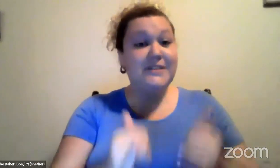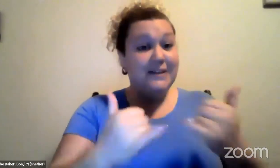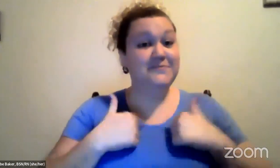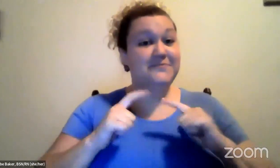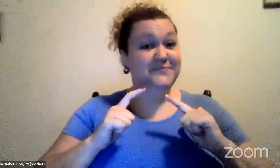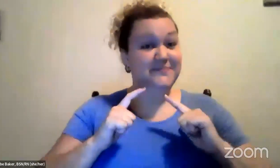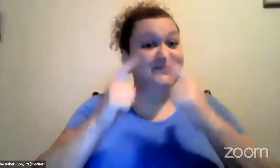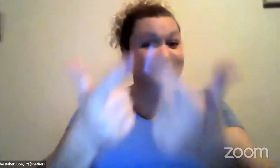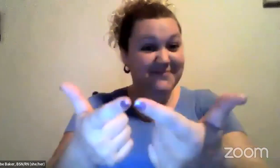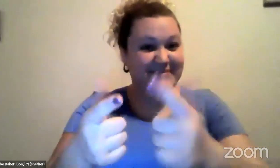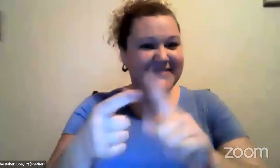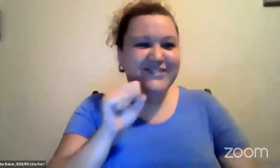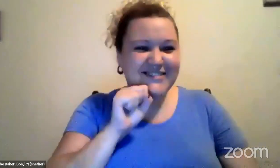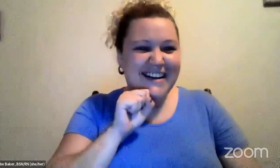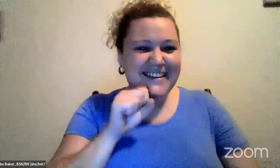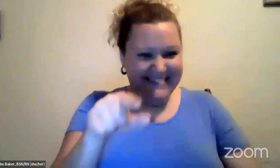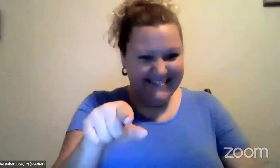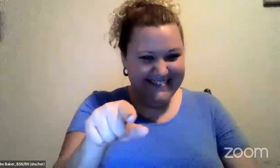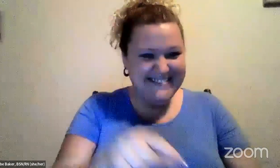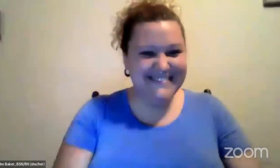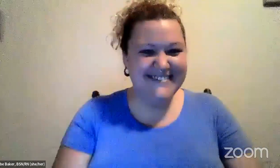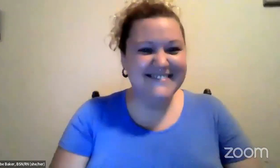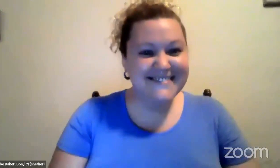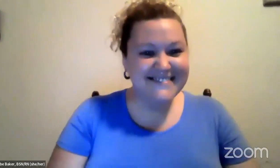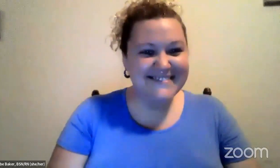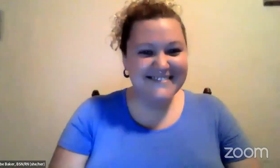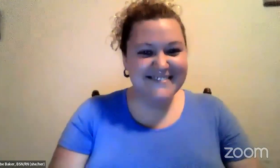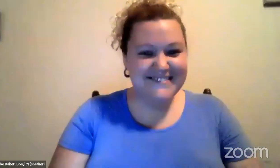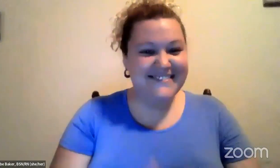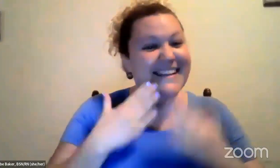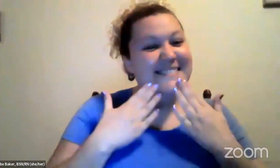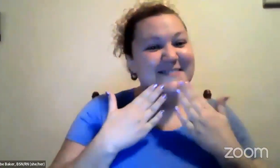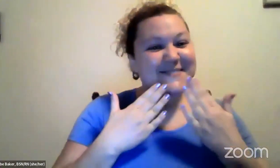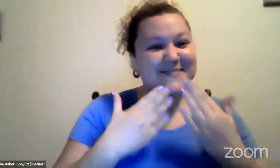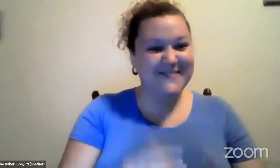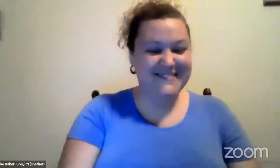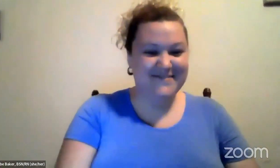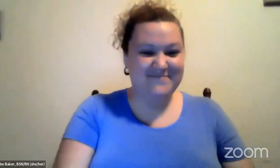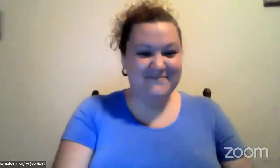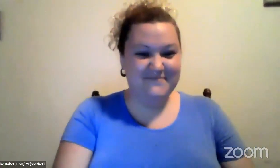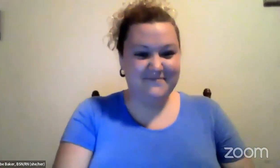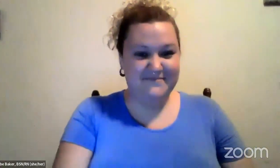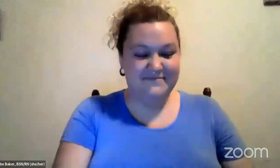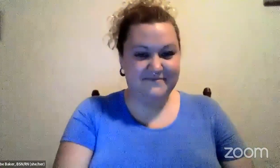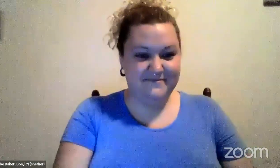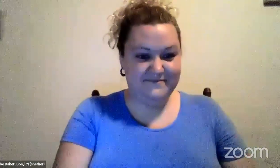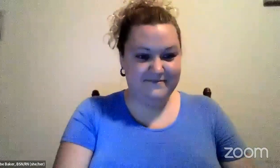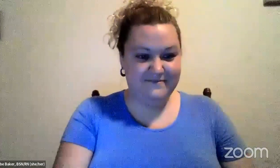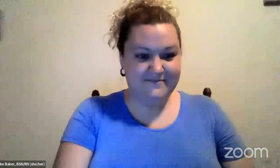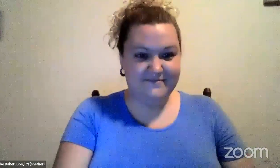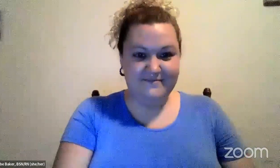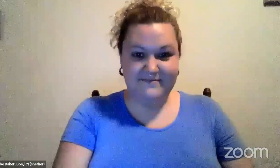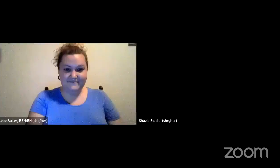attack. Now I'm going to turn it over to Dr. Siddiqui. Thank you.